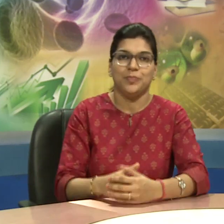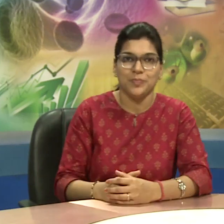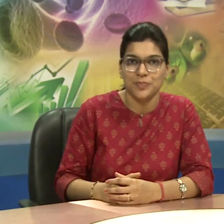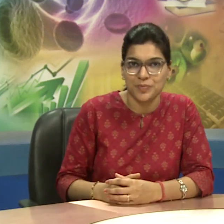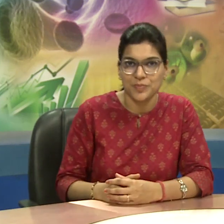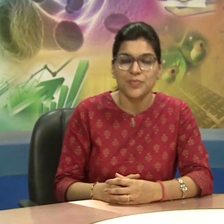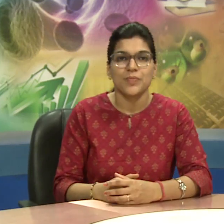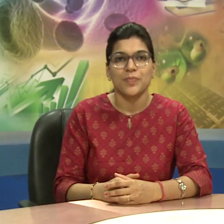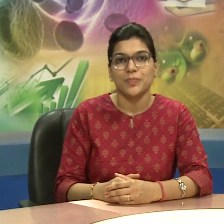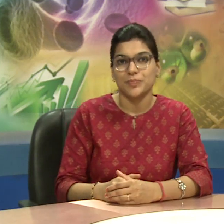2 months, 3 months.